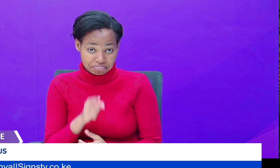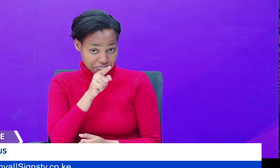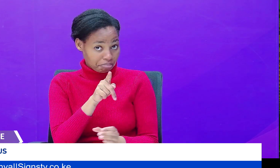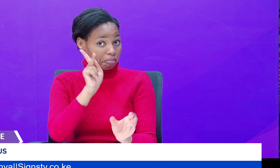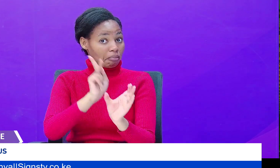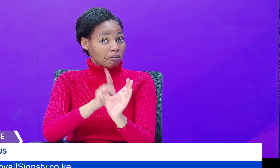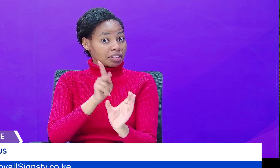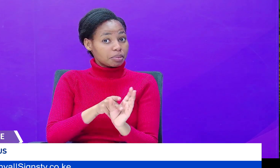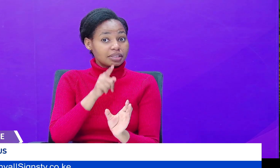3,783 votes.